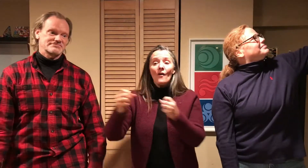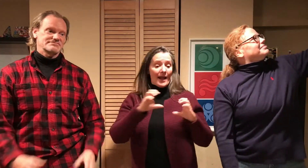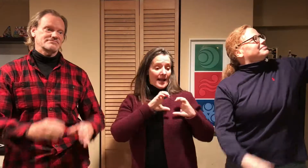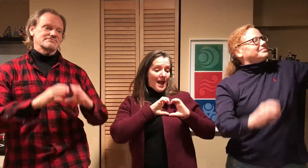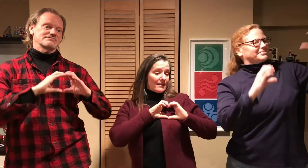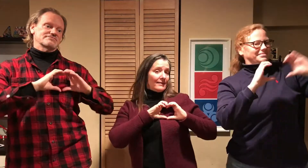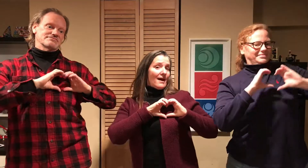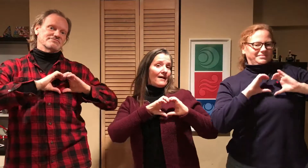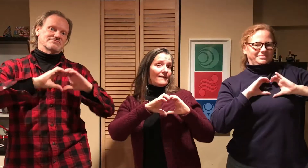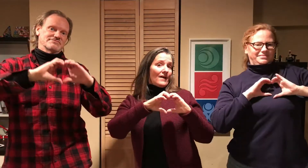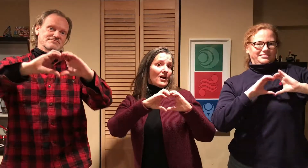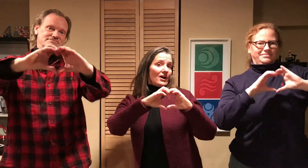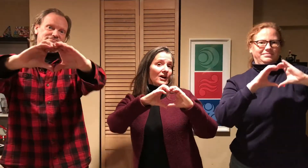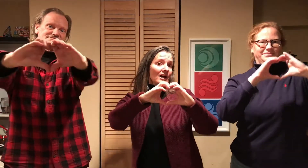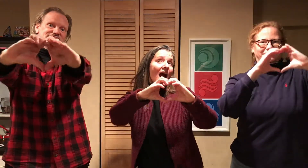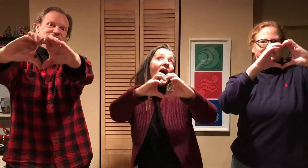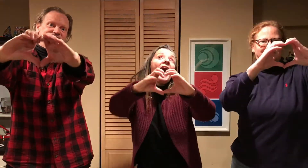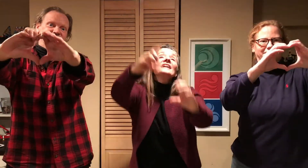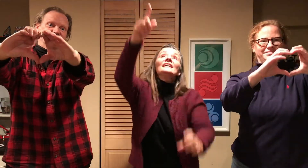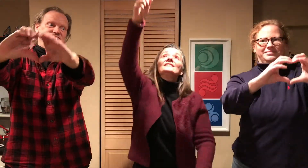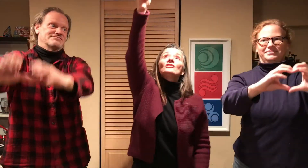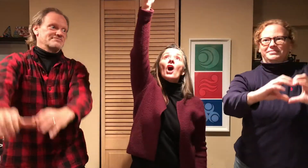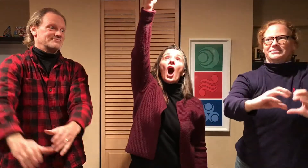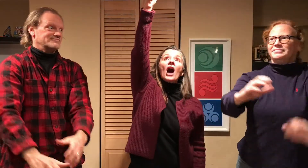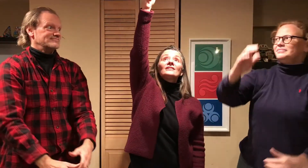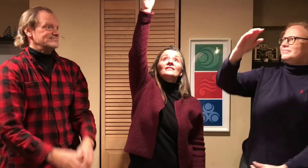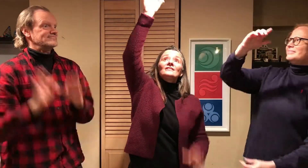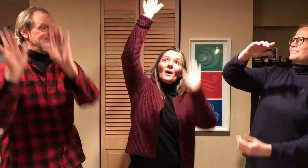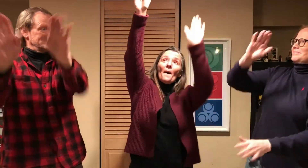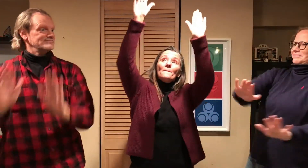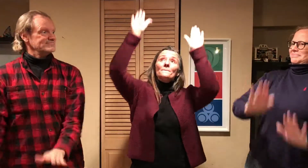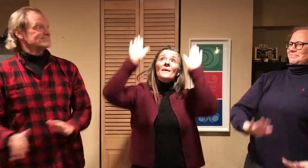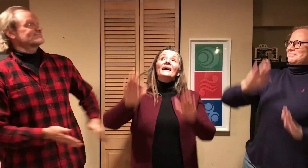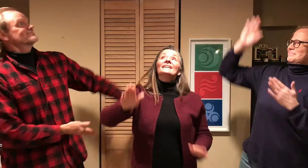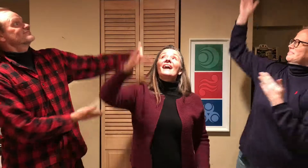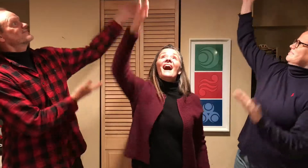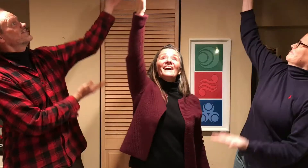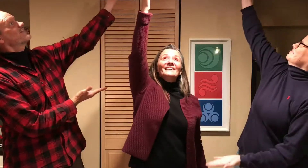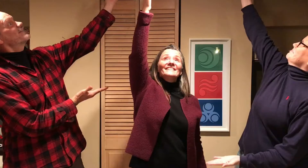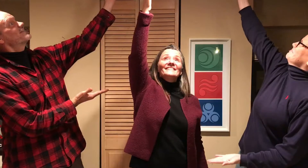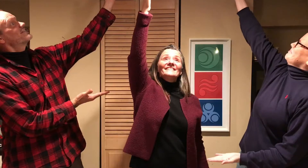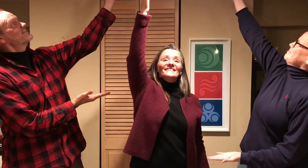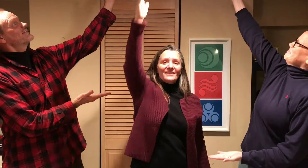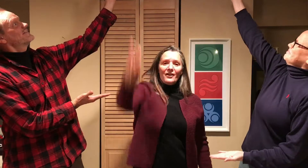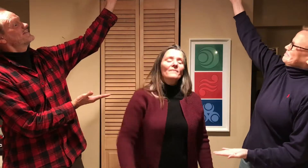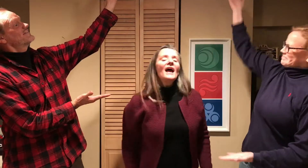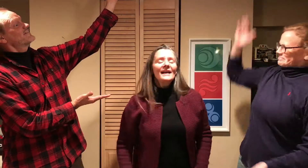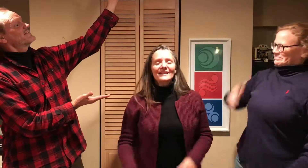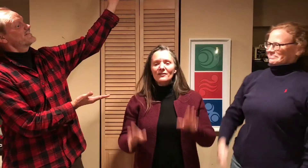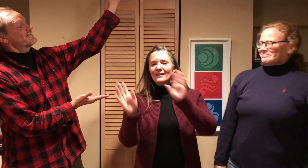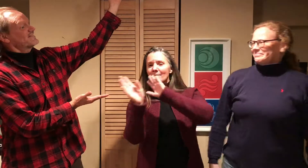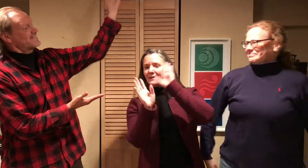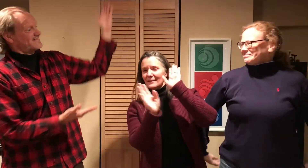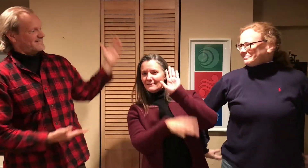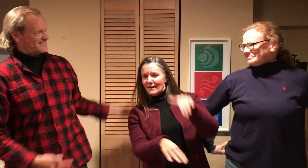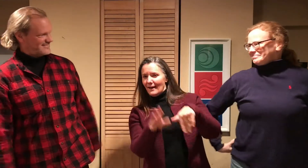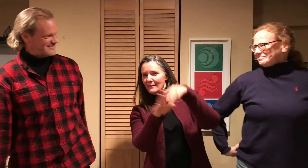and love. Our God is an awesome God. There you go. And don't worry about the choir and the